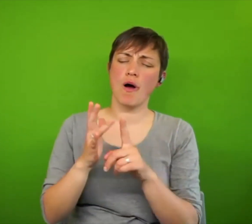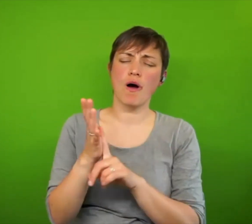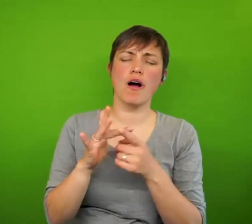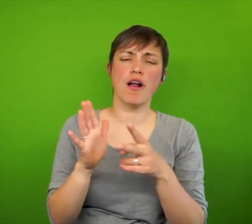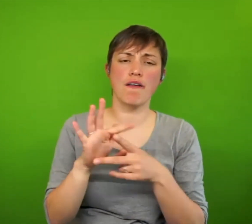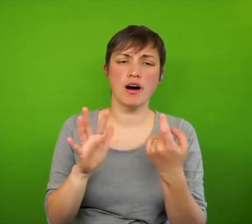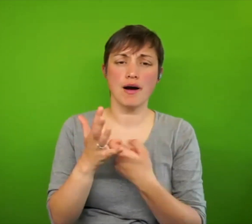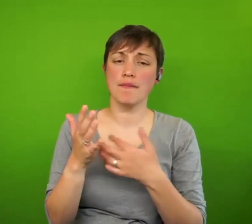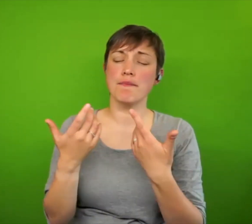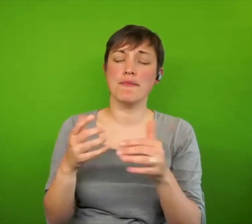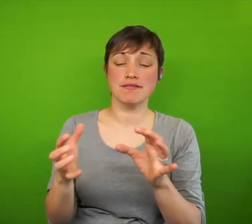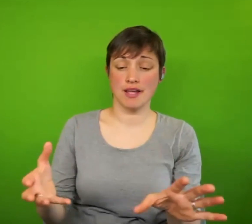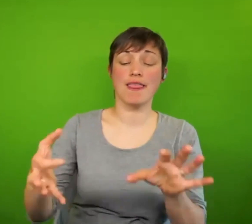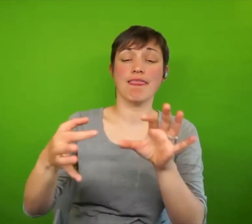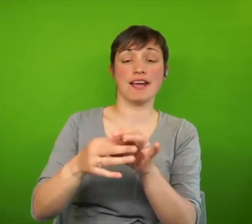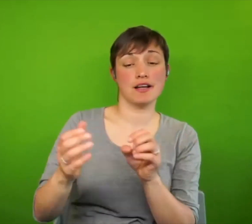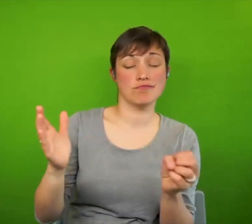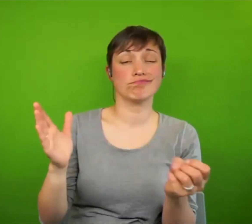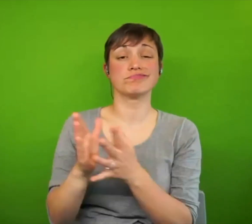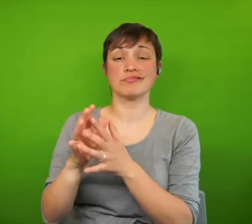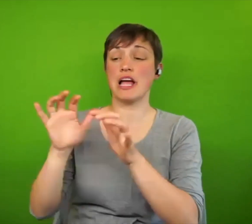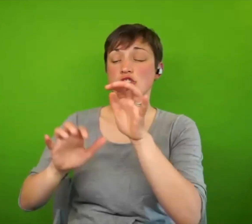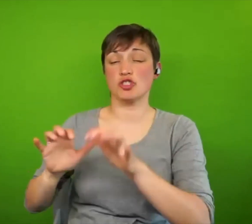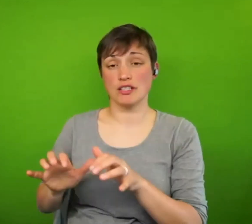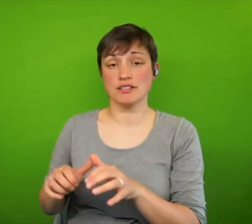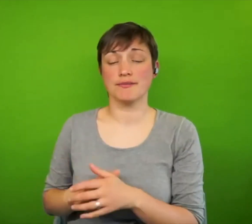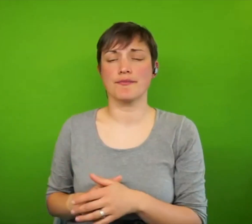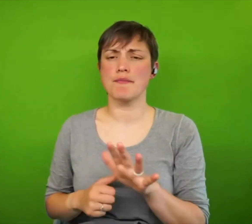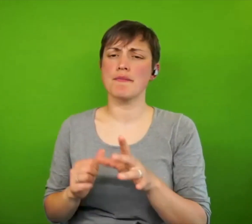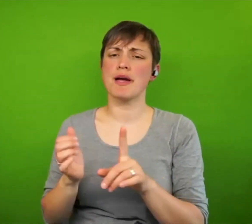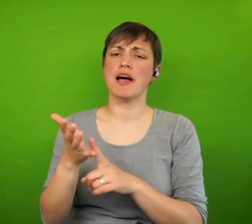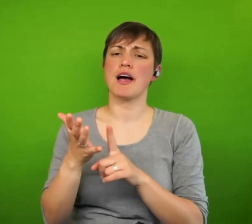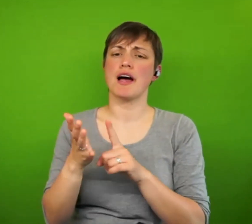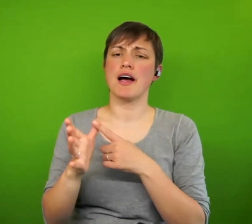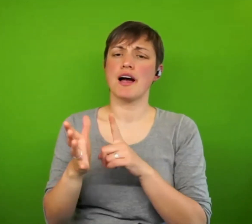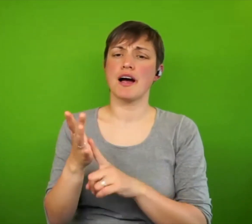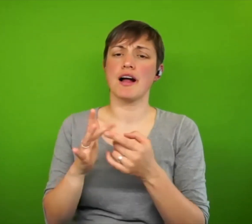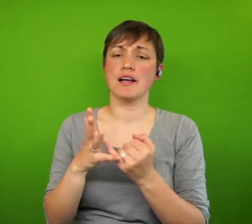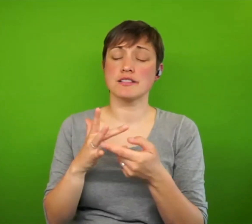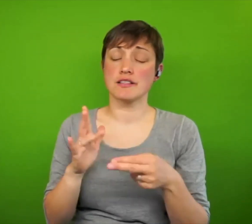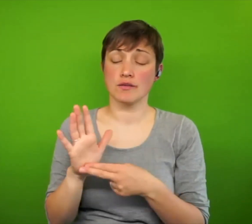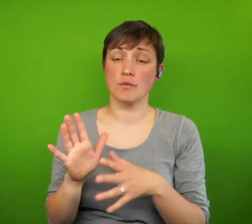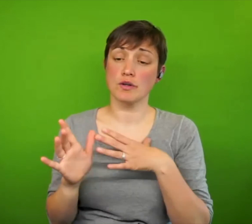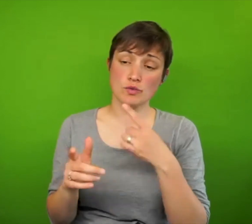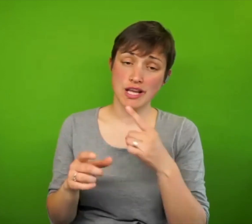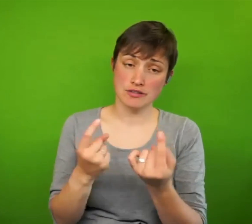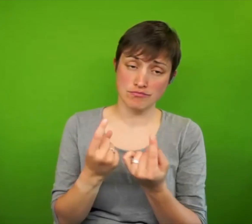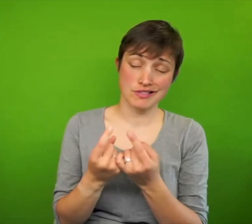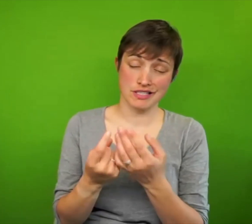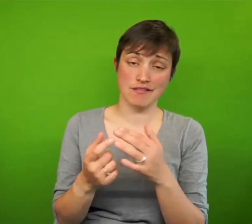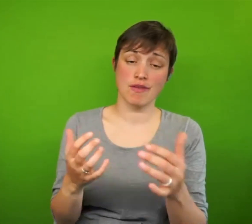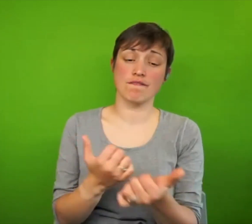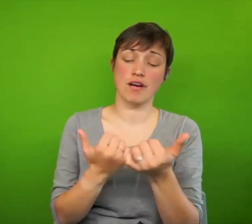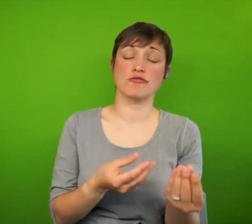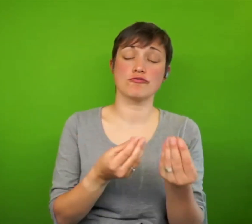a link to that. Um, and actually, Alison may want to say a little bit about that in her final remarks, but, um, let me